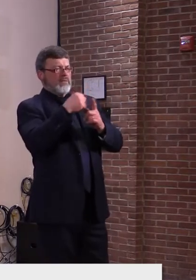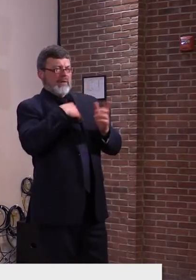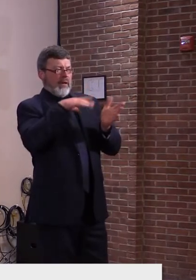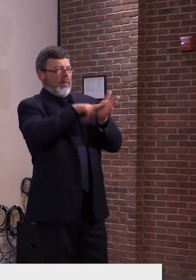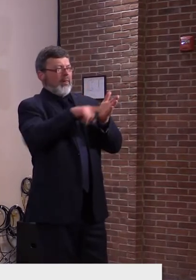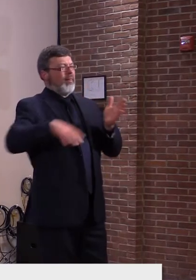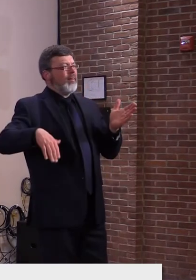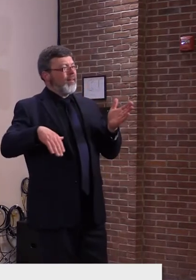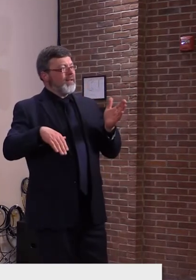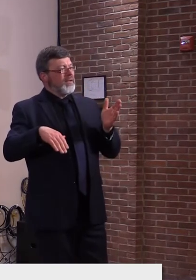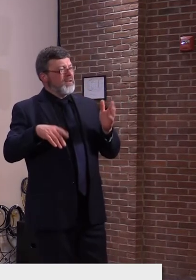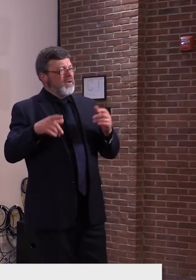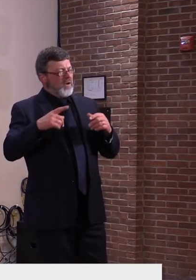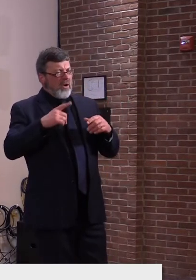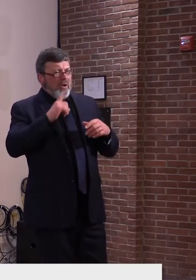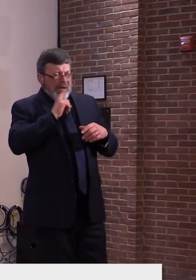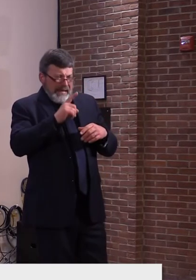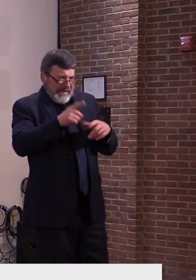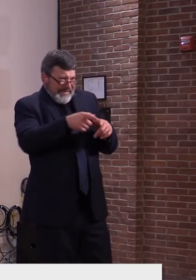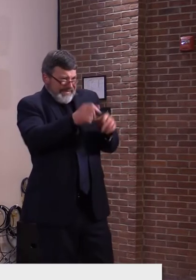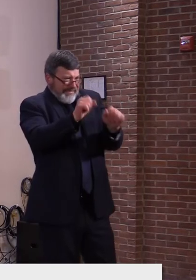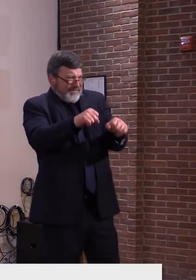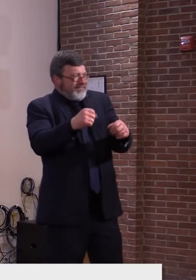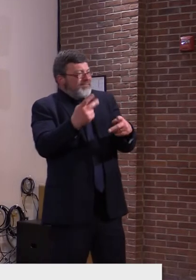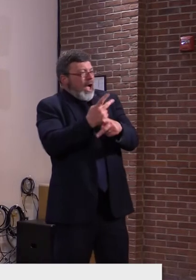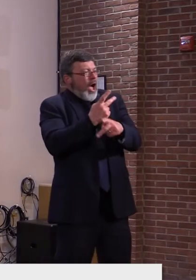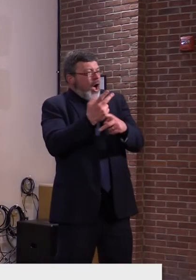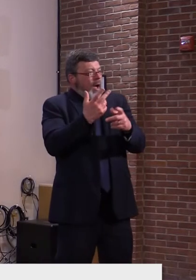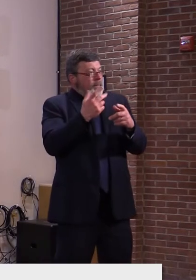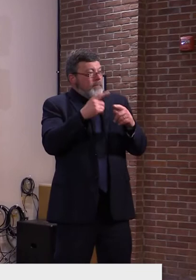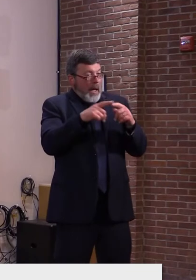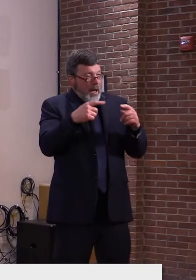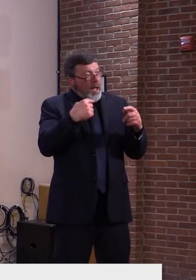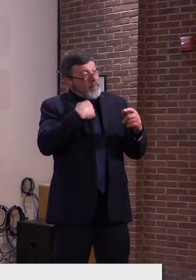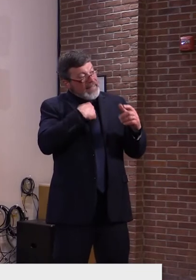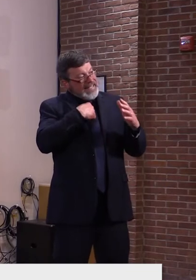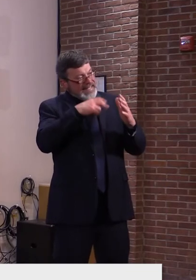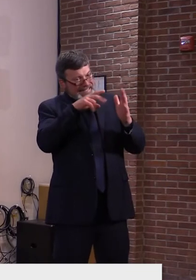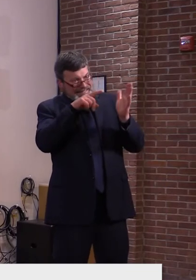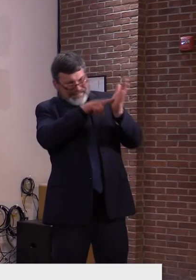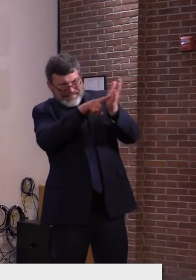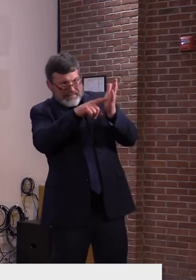easily, but I really haven't delved into it at this point, but I could do that.